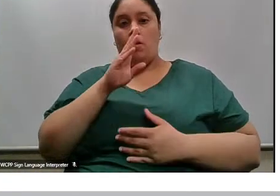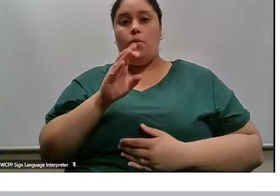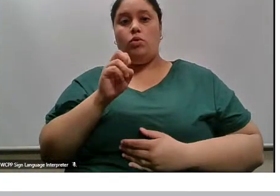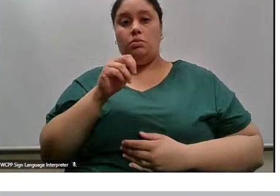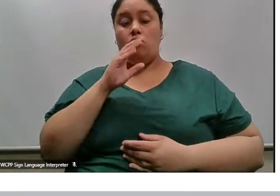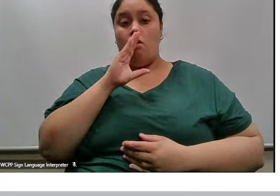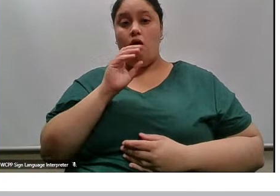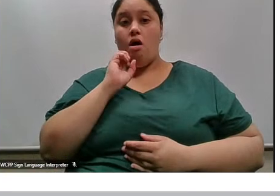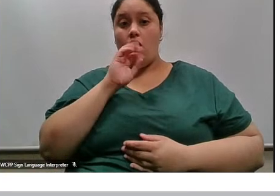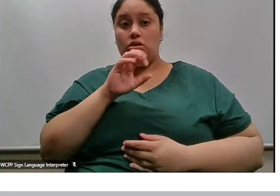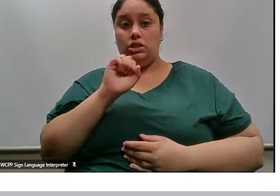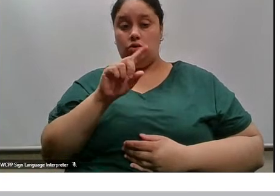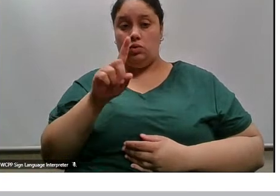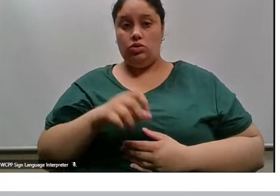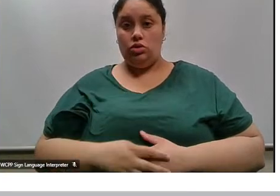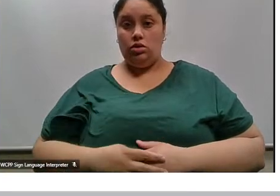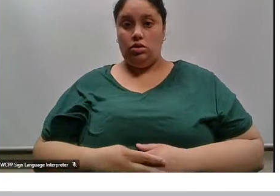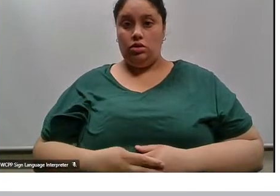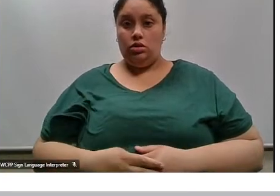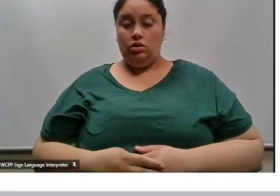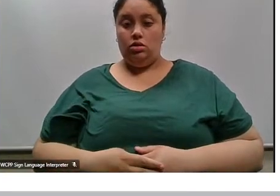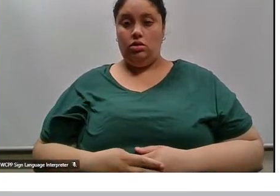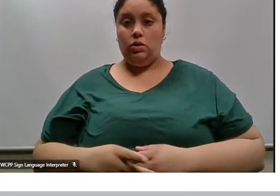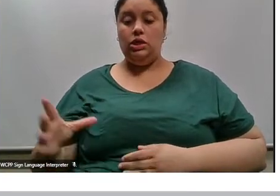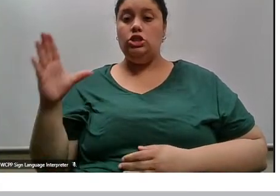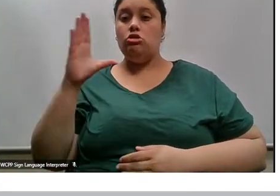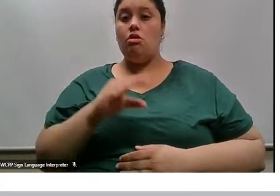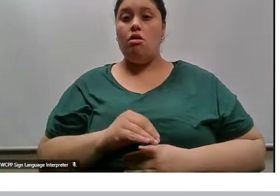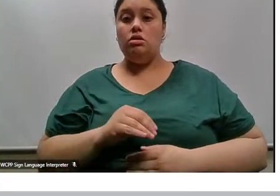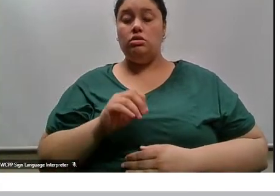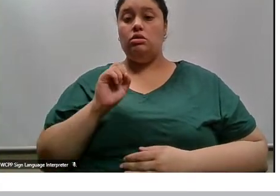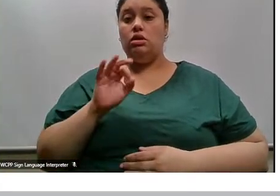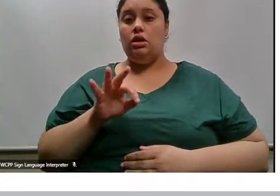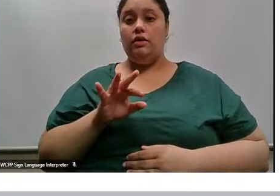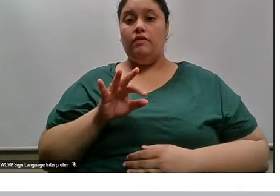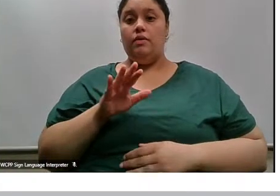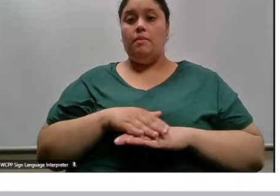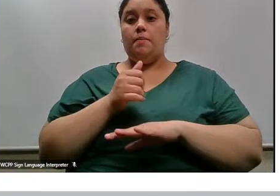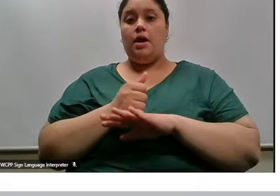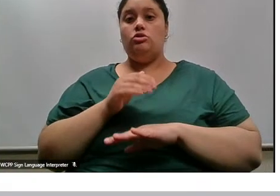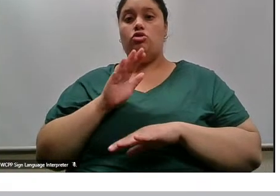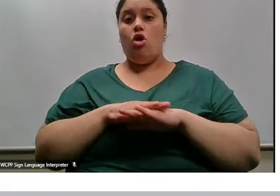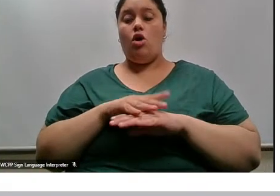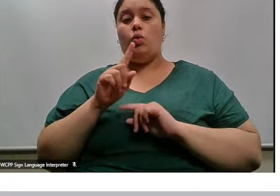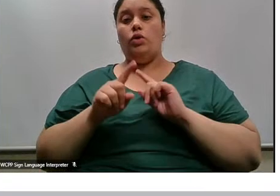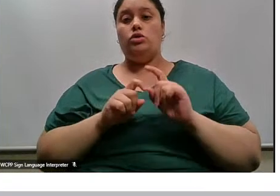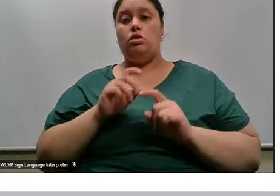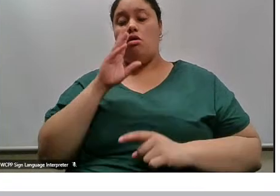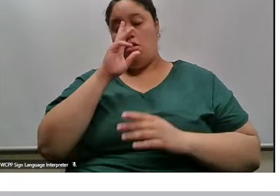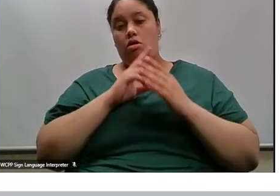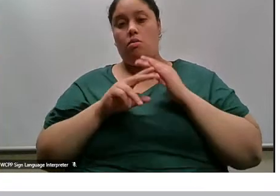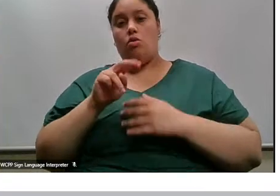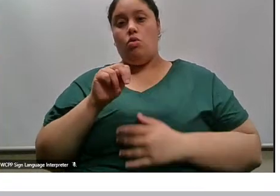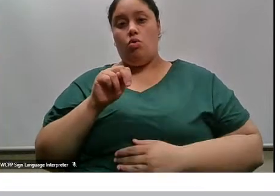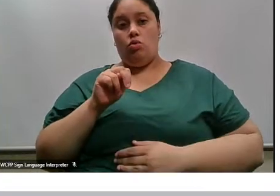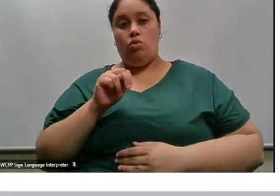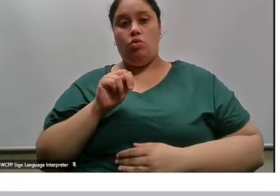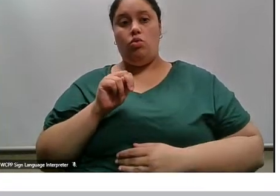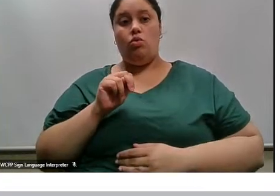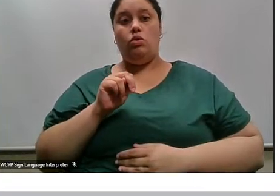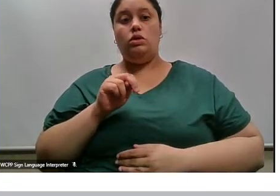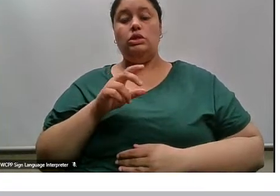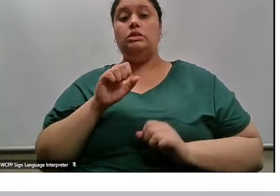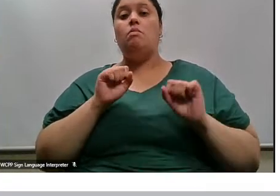question from Honorable Postman? Because he was asking whether, based on the question that was asked by Honorable Ngondlo, is